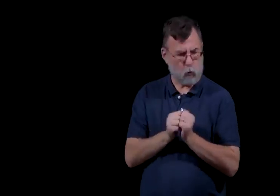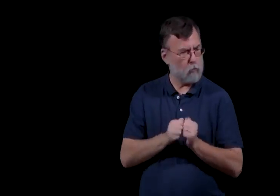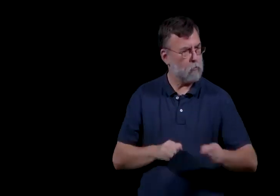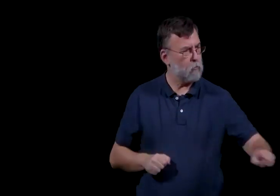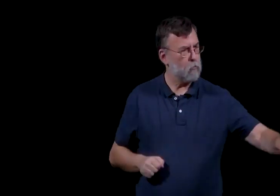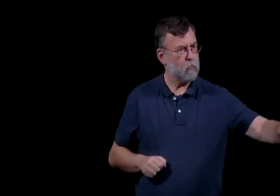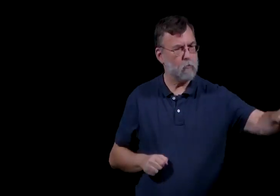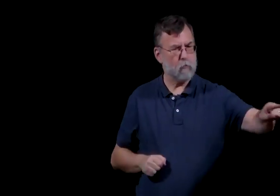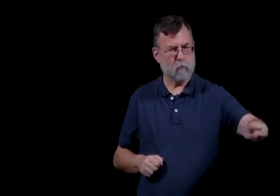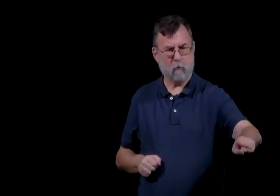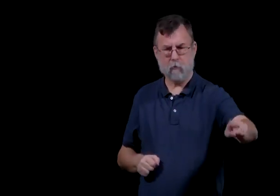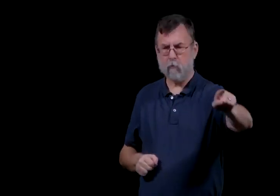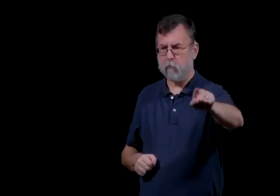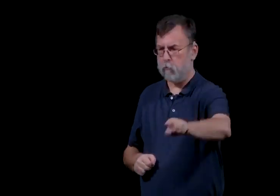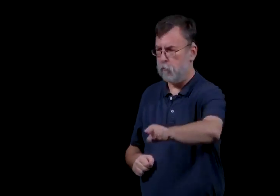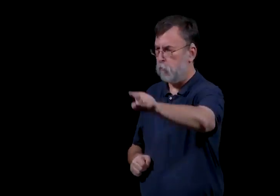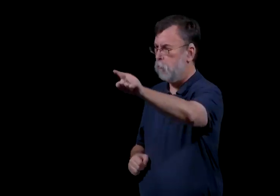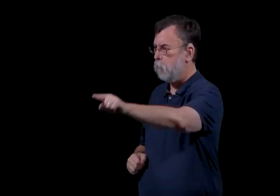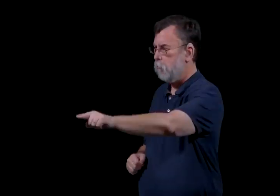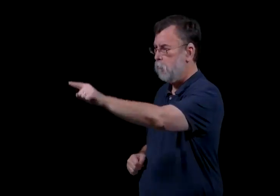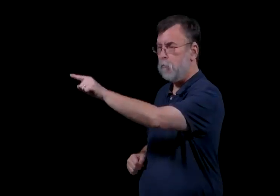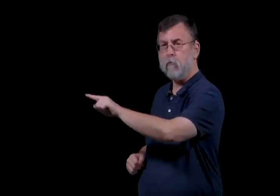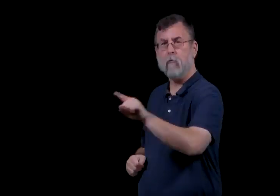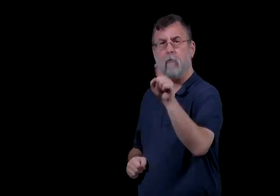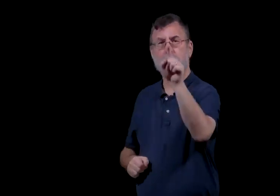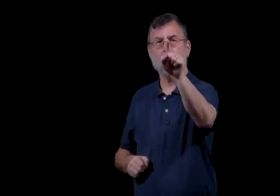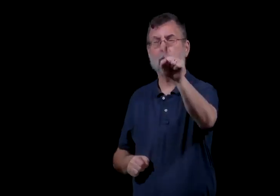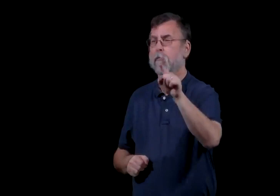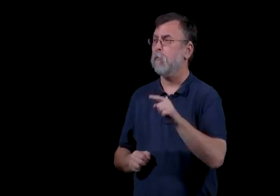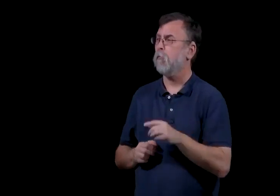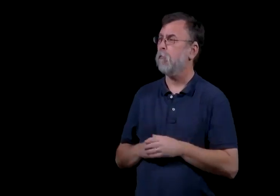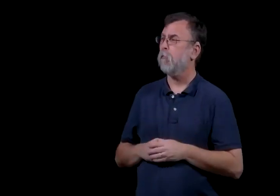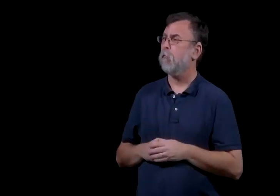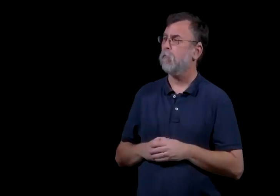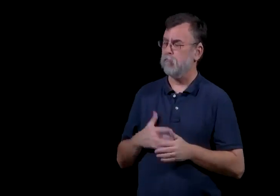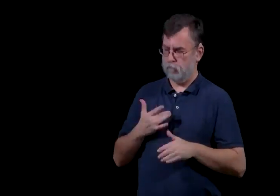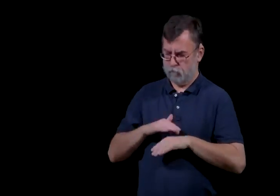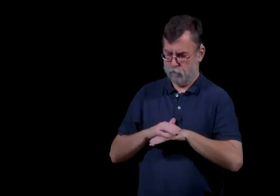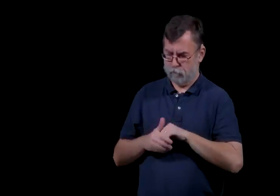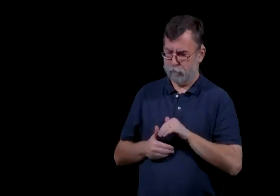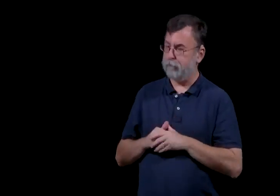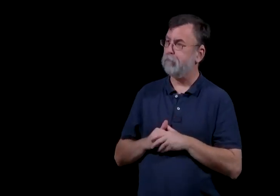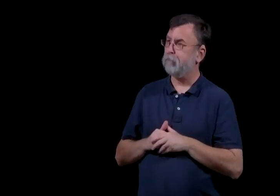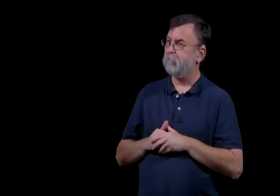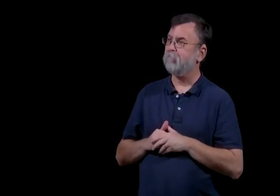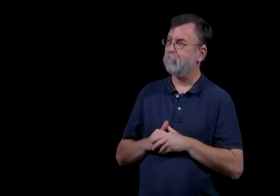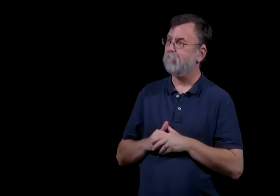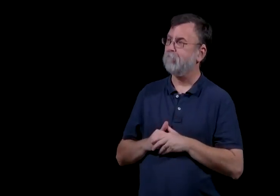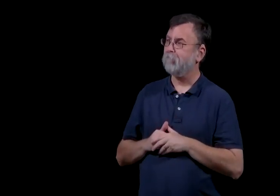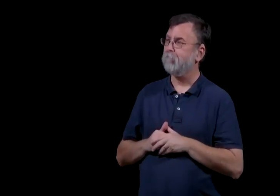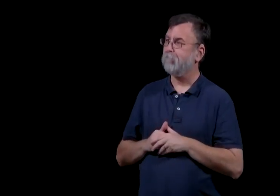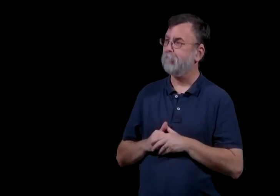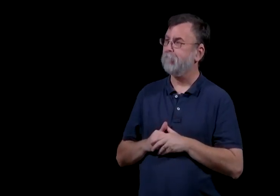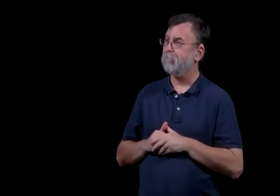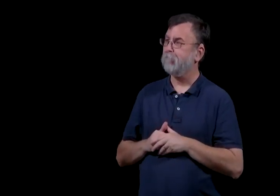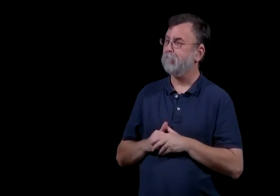protection. Be with everyone here today, God, and those that are watching online. Comfort them, those that need